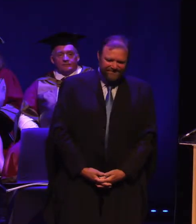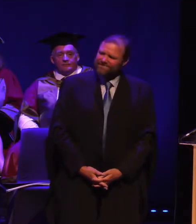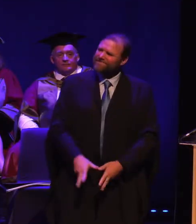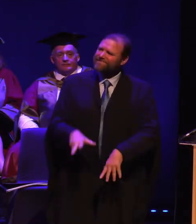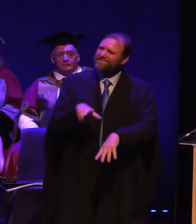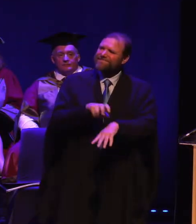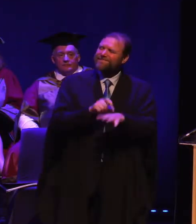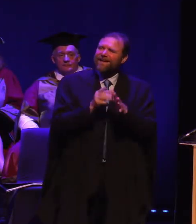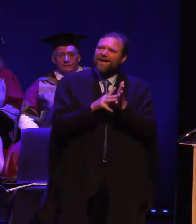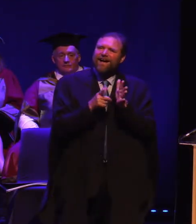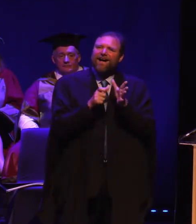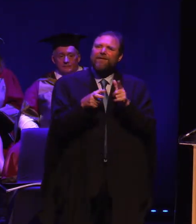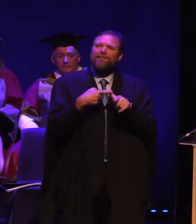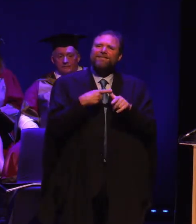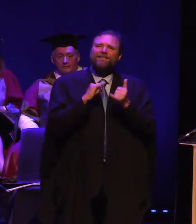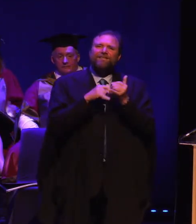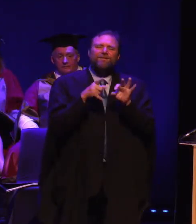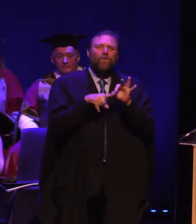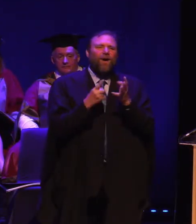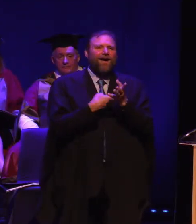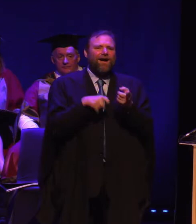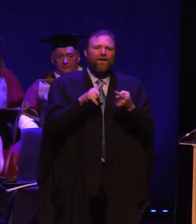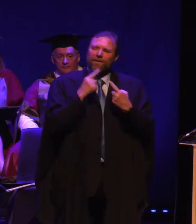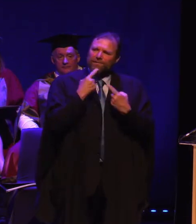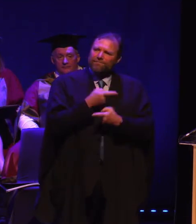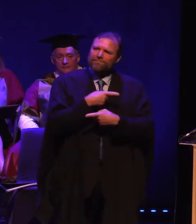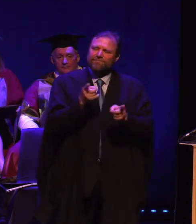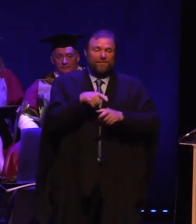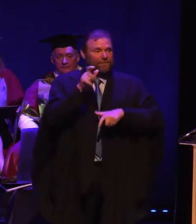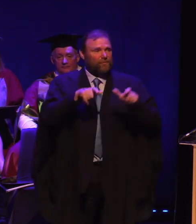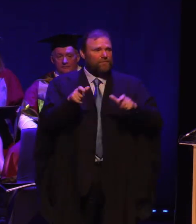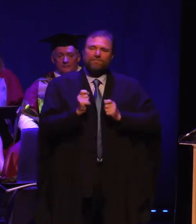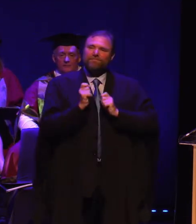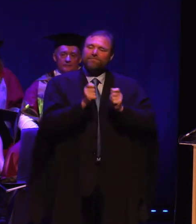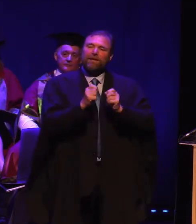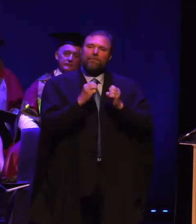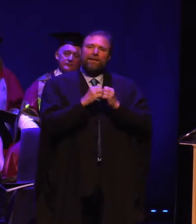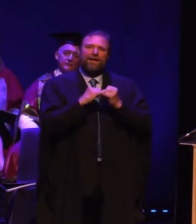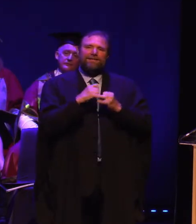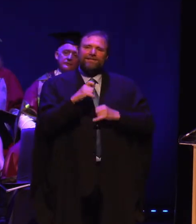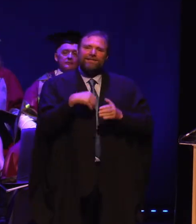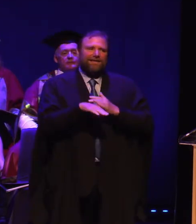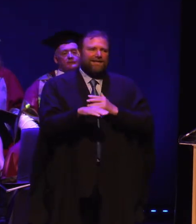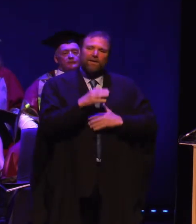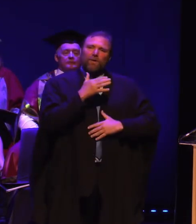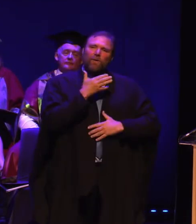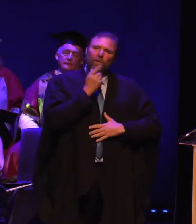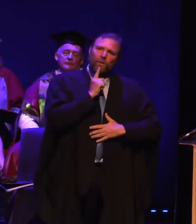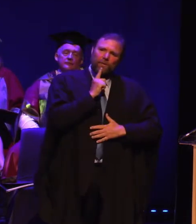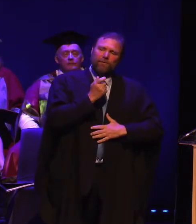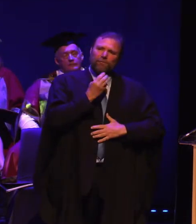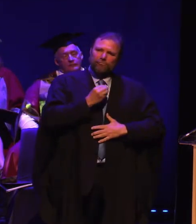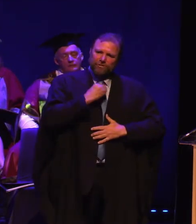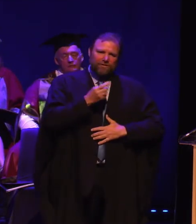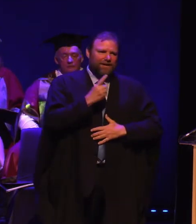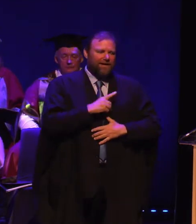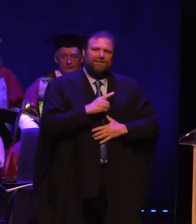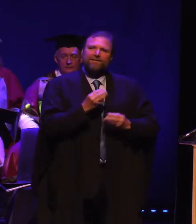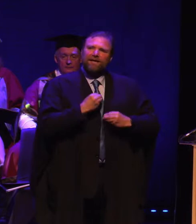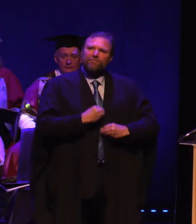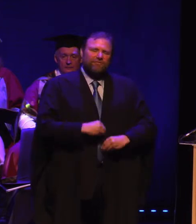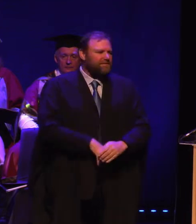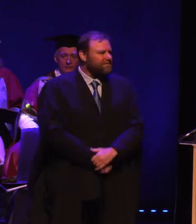Dr. Amanda Squire will announce the students who have been awarded Bachelor of Science in Human Nutrition and Dietetics.